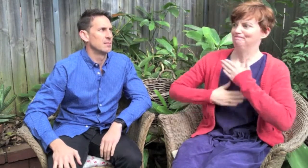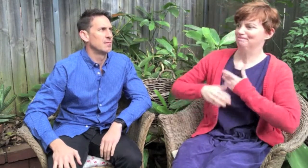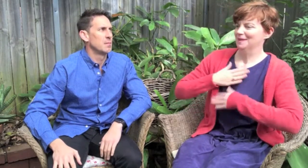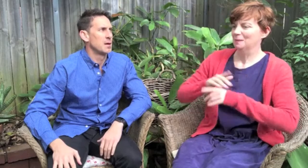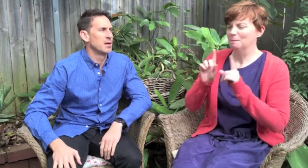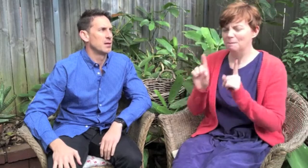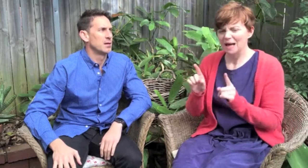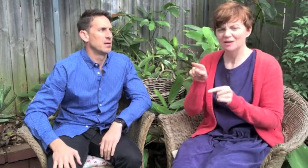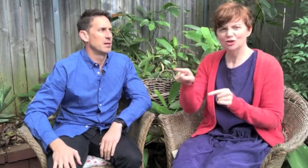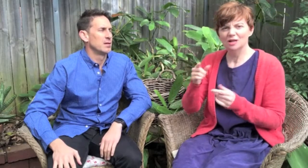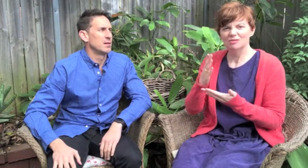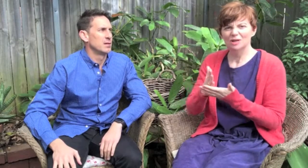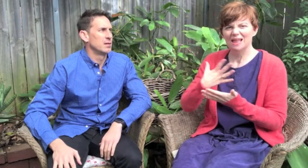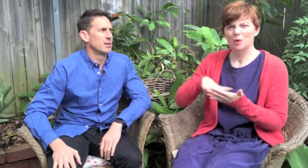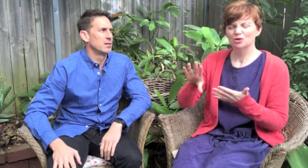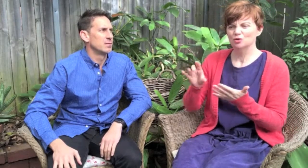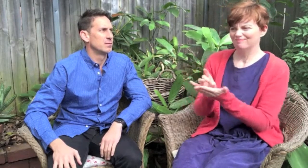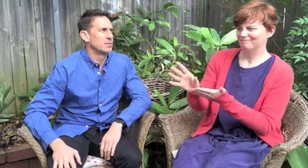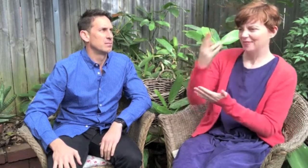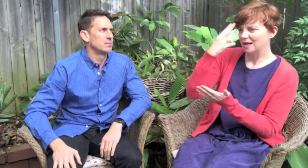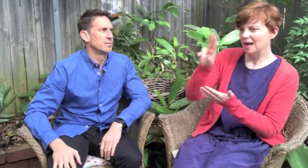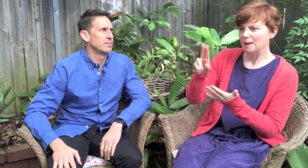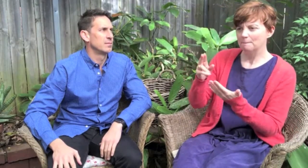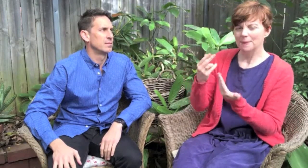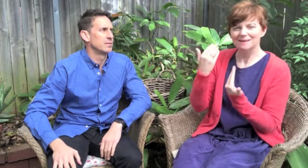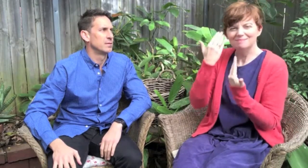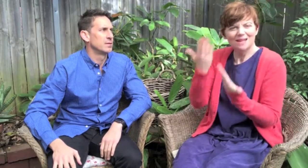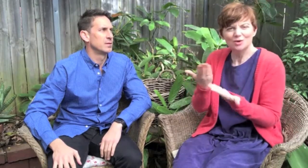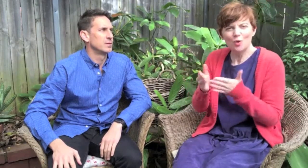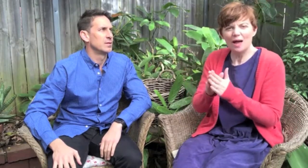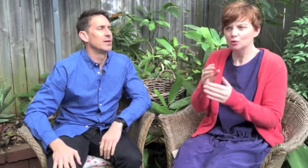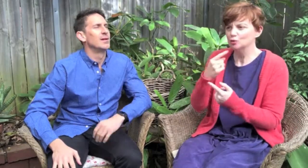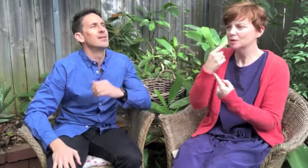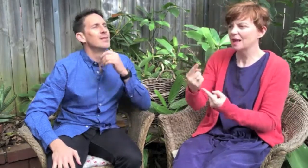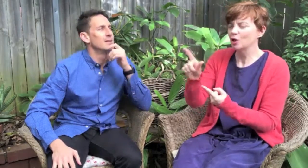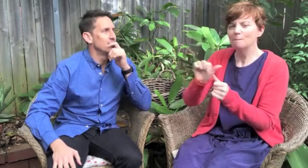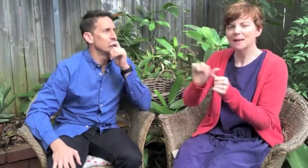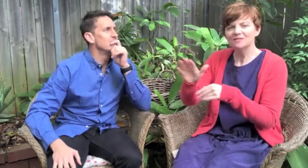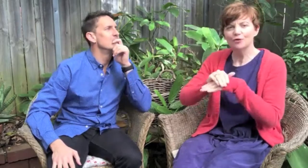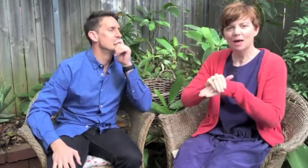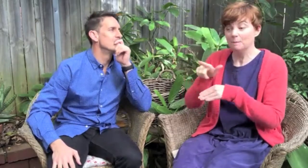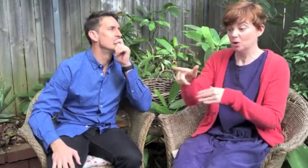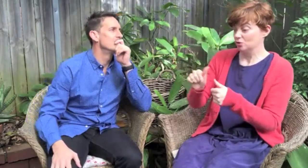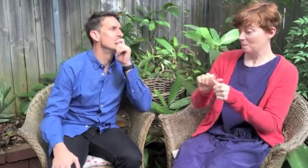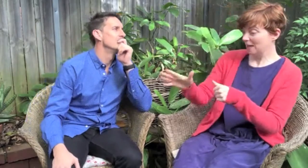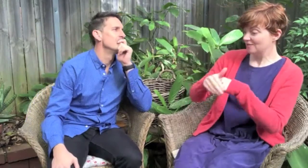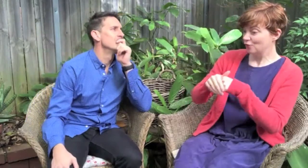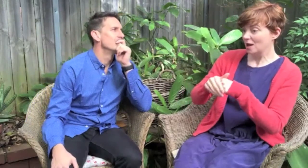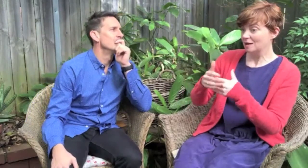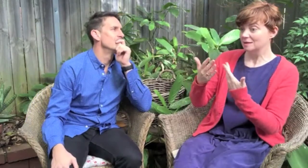say she tolerates but she really wants her friend to stop calling her Gimpsie but she doesn't